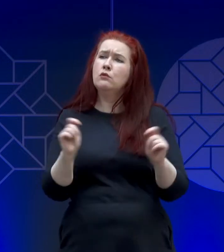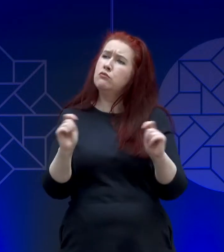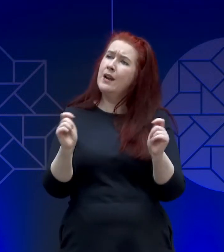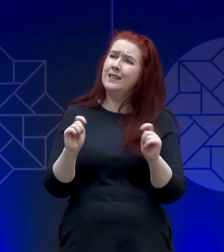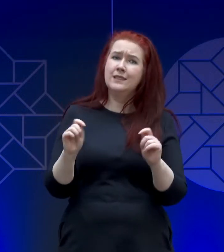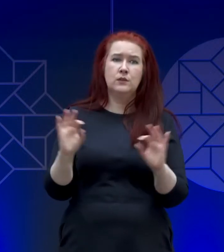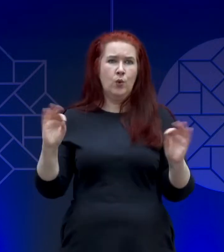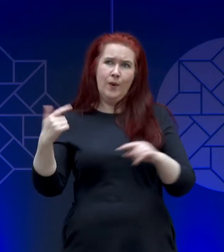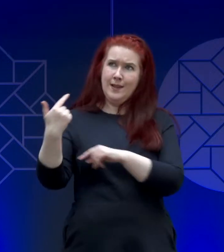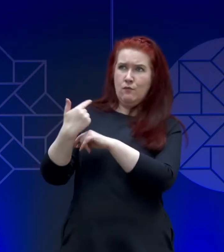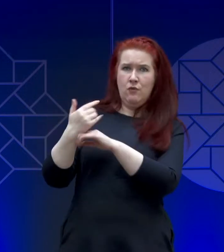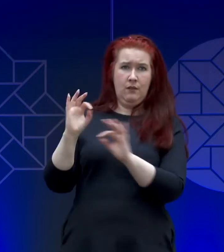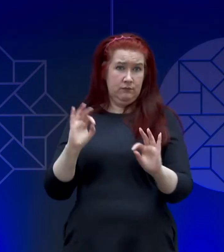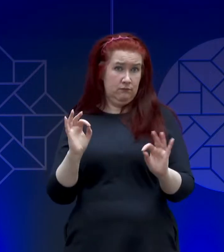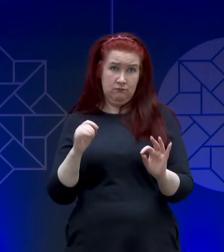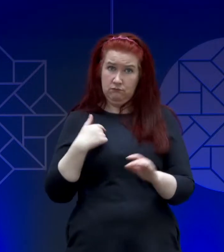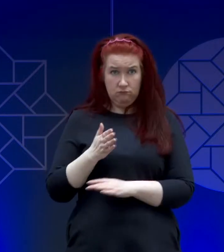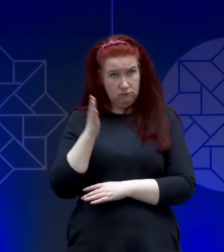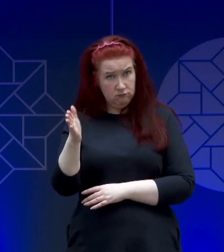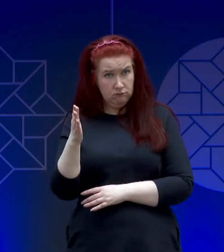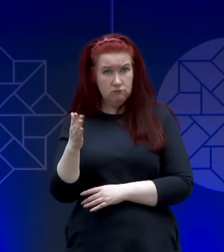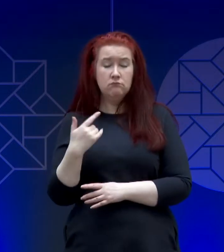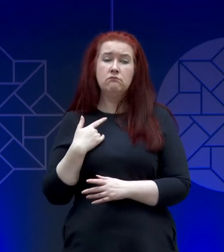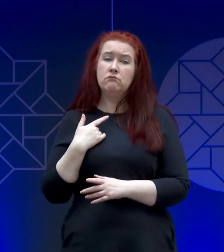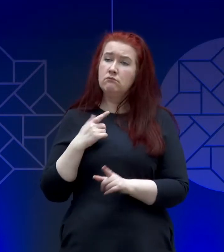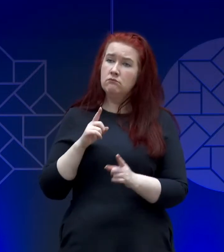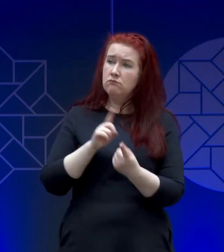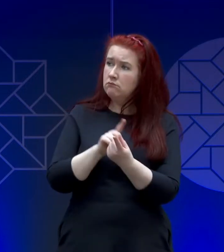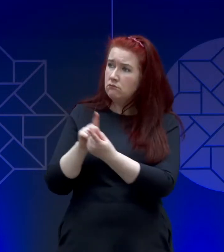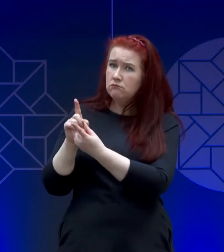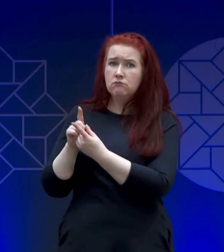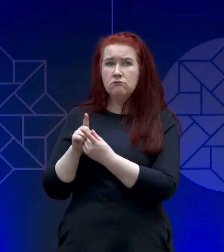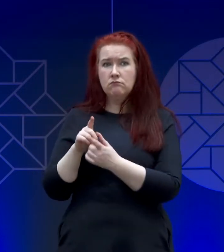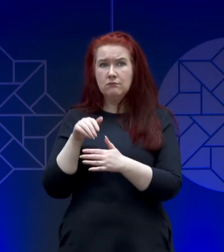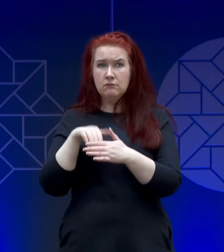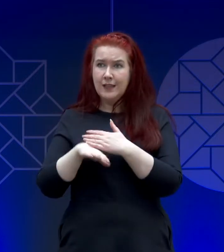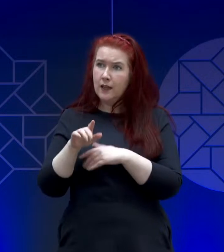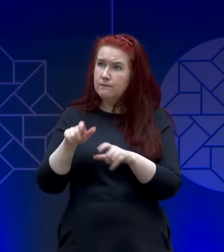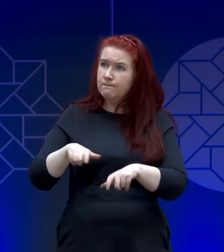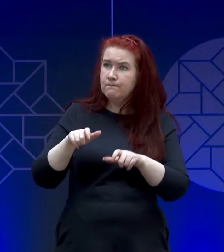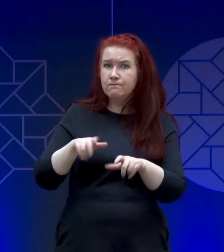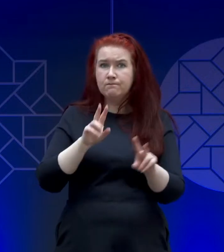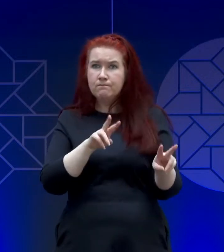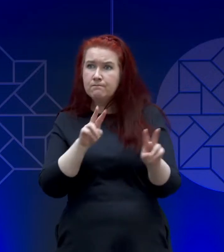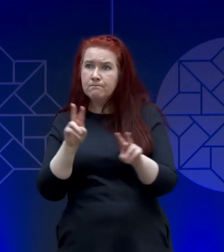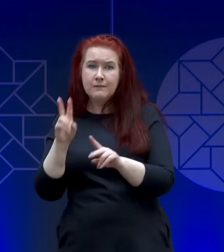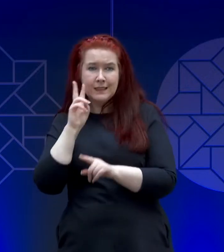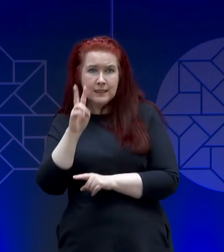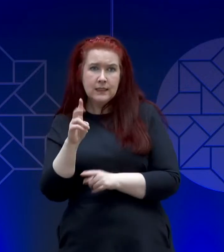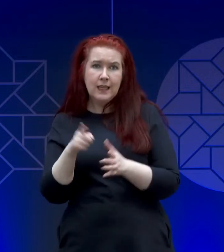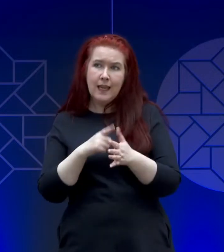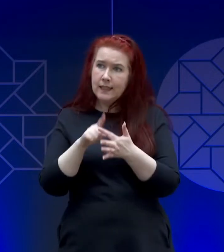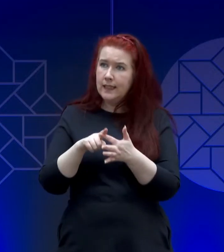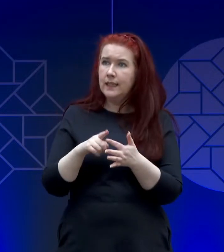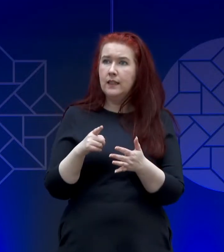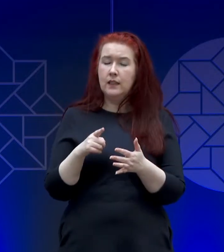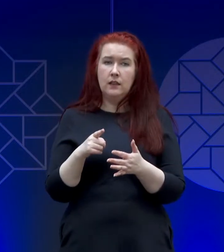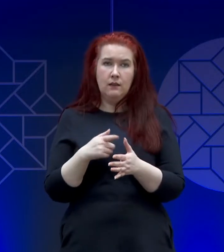no cameras with me. I went there and spent time watching what was going on, engaging with